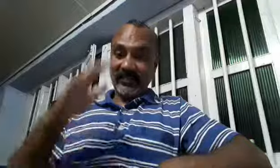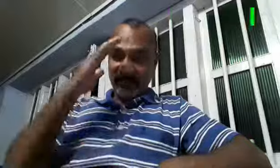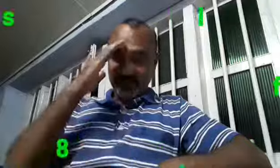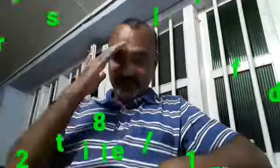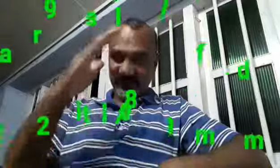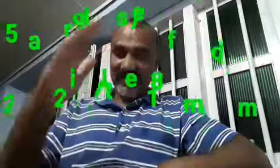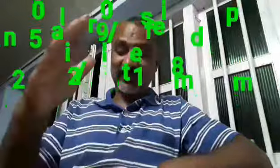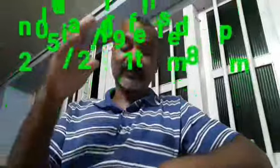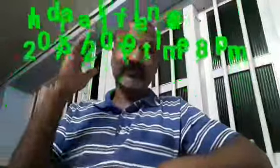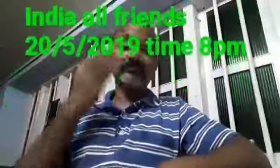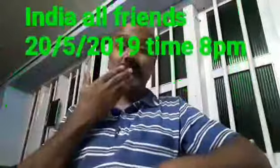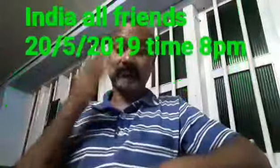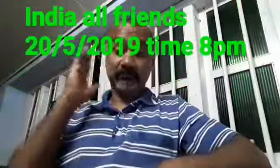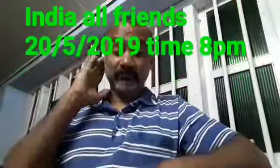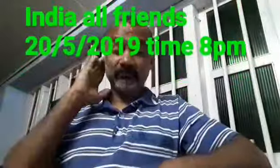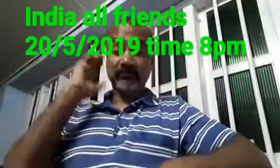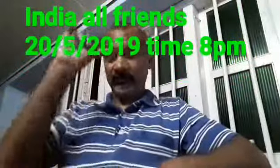Let's little. Keep walking.